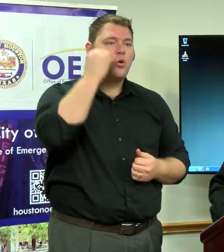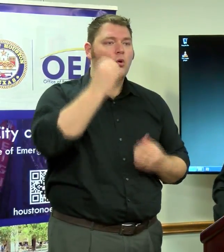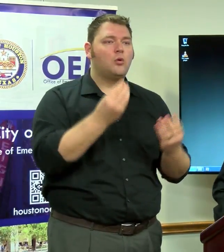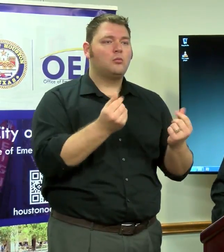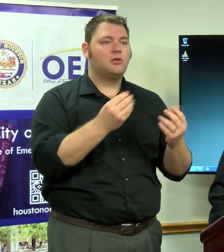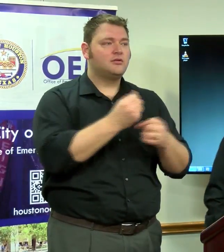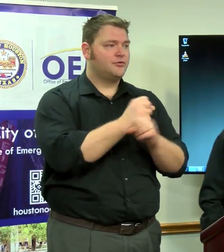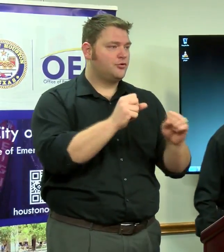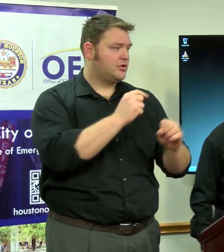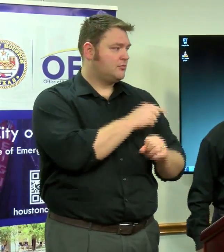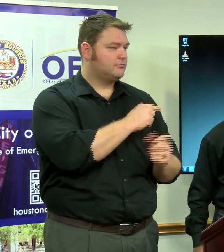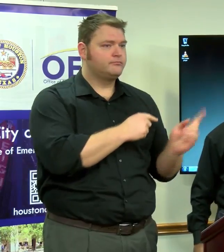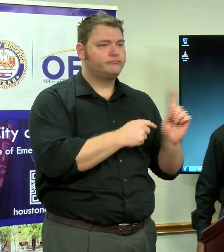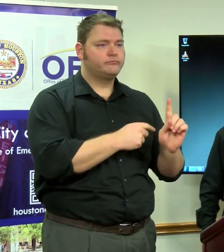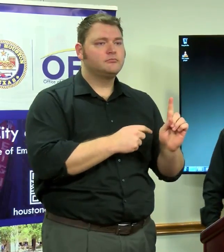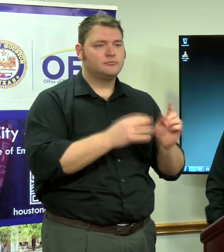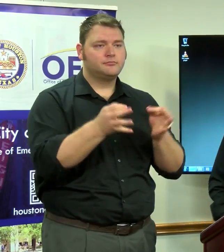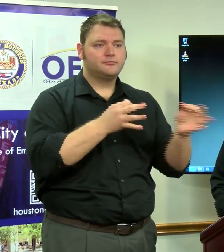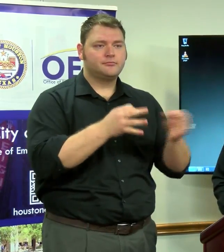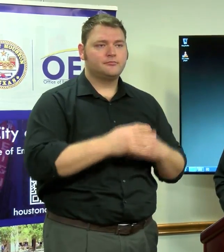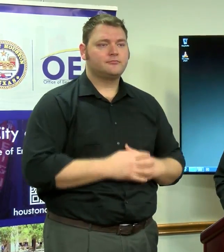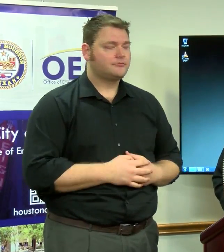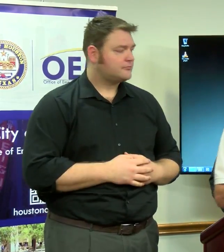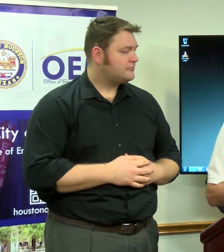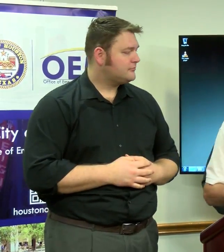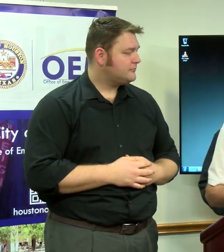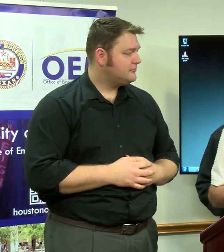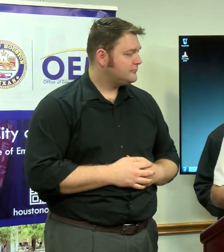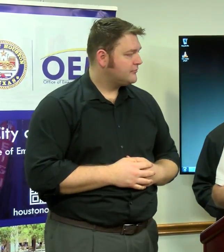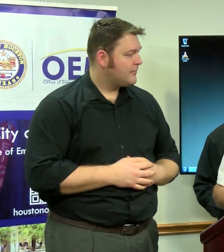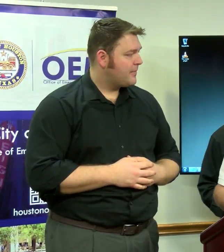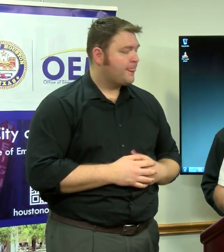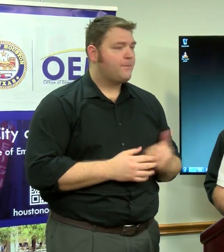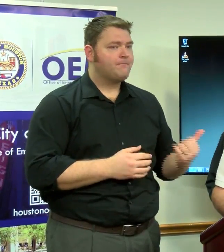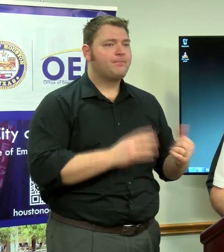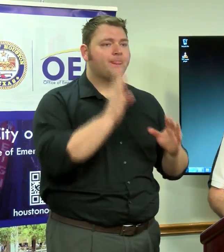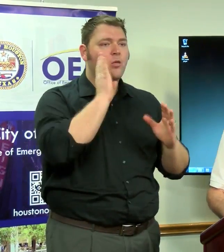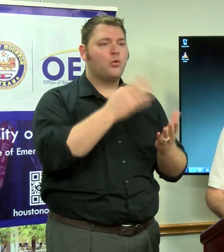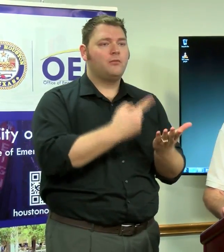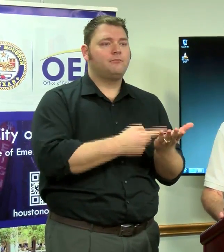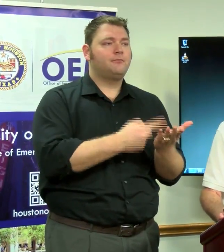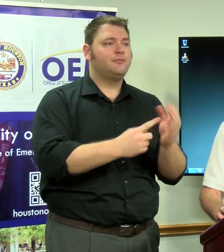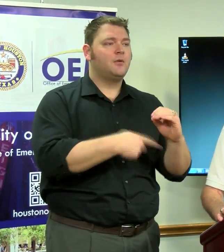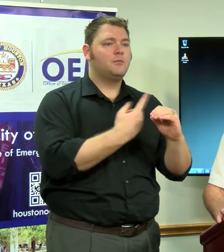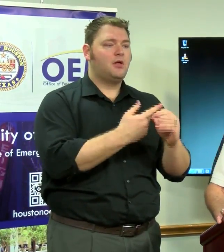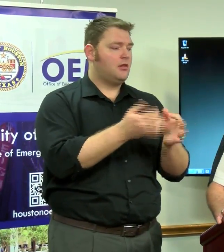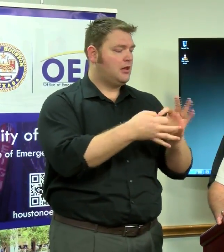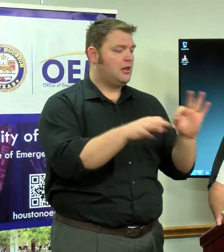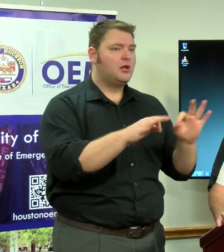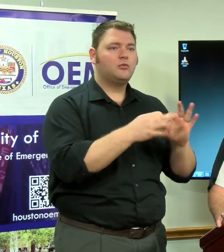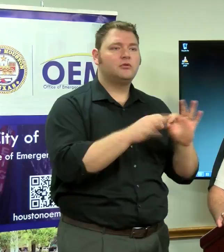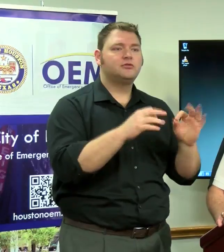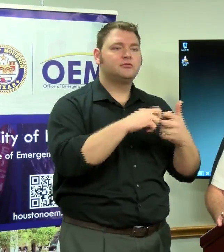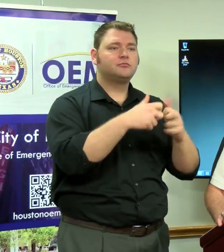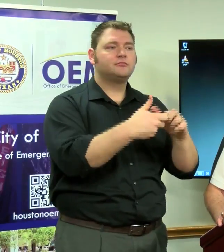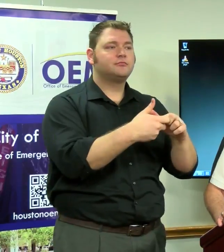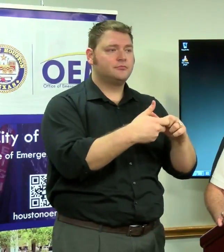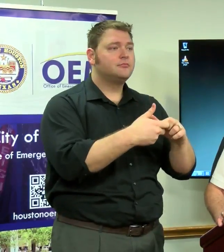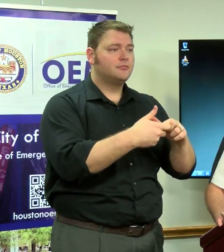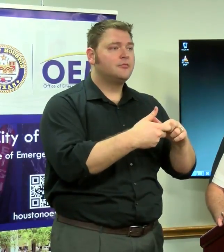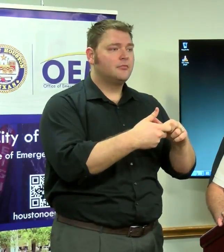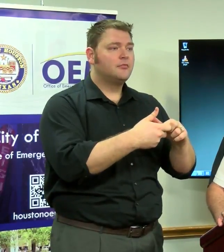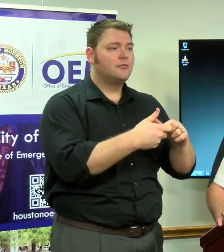So, well, first of all, to address the language issue, Most of our call takers